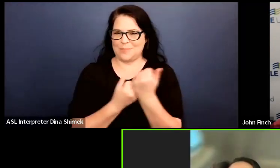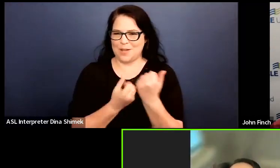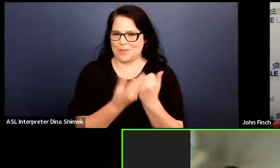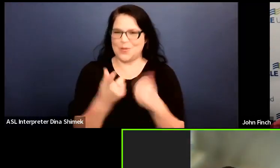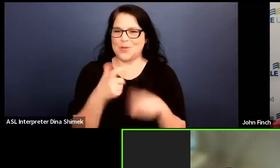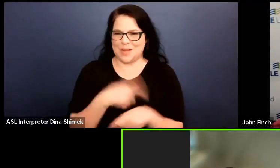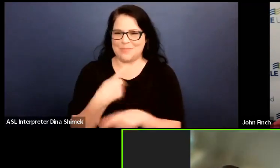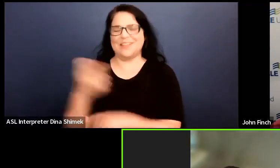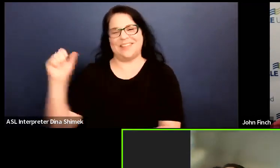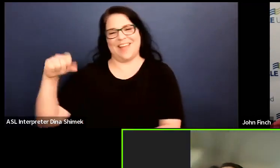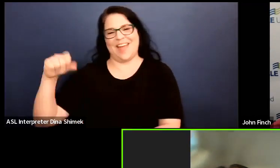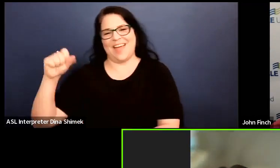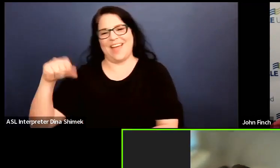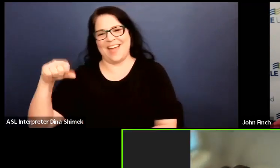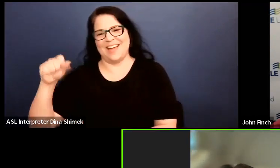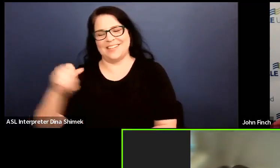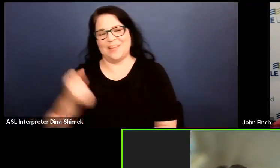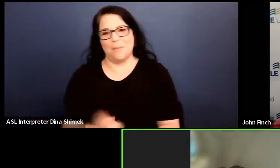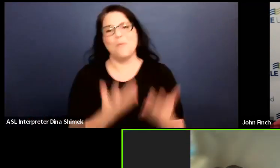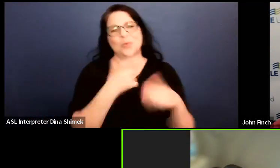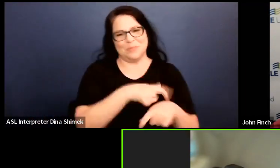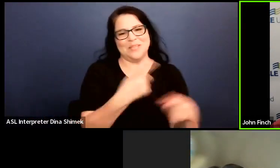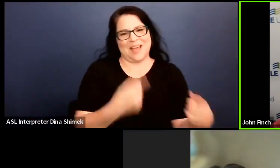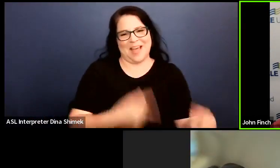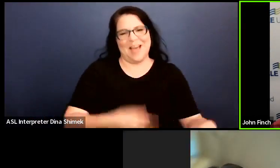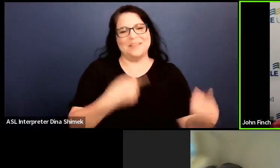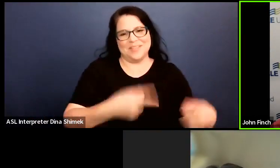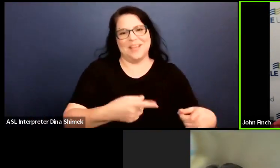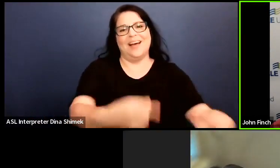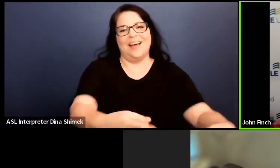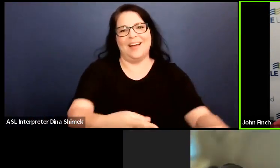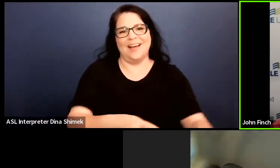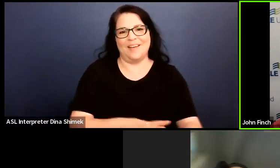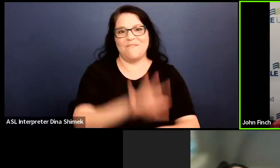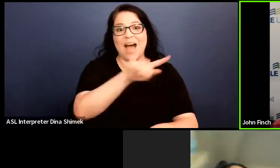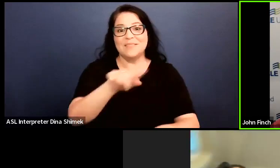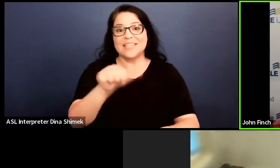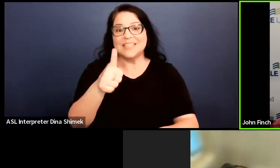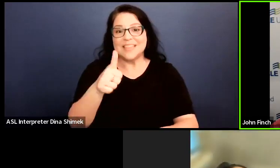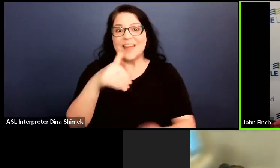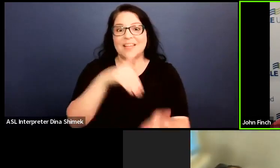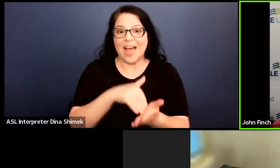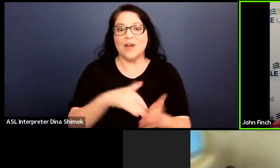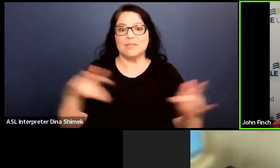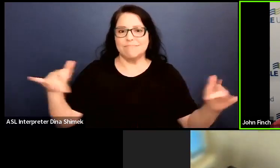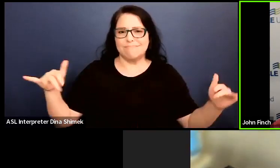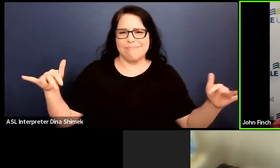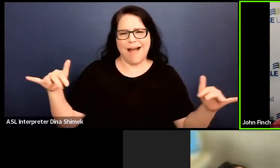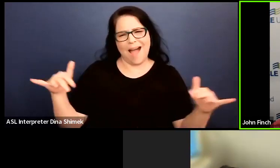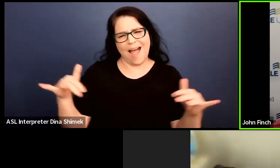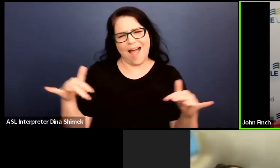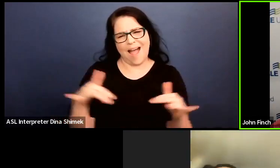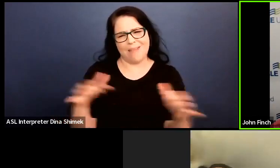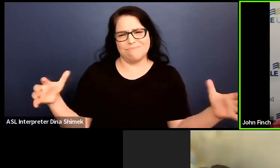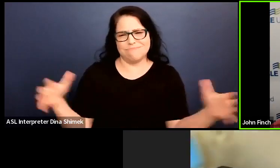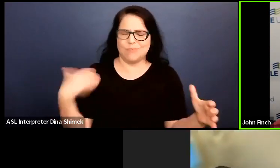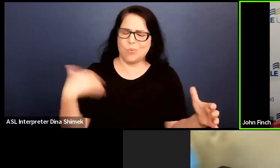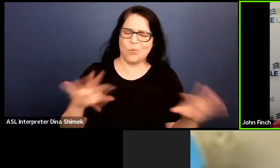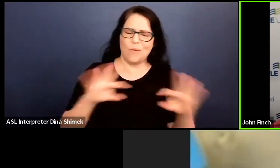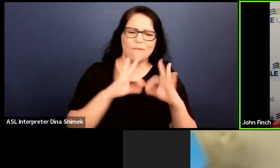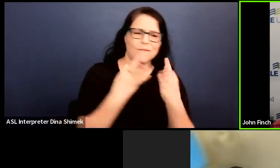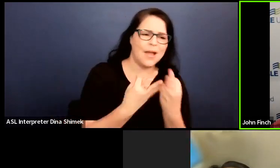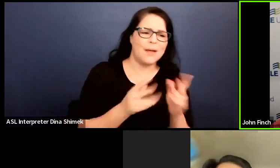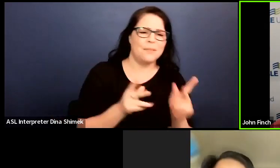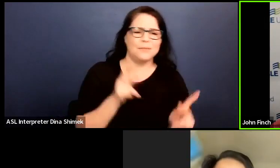there multiple times. You know, 5 to 10,000 you know, individuals and families and